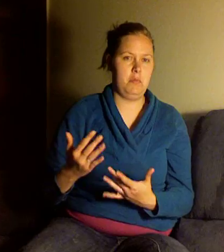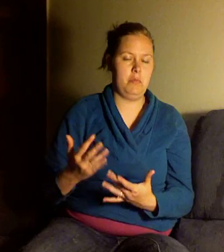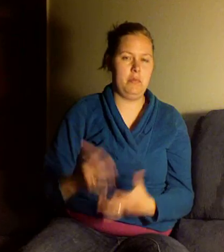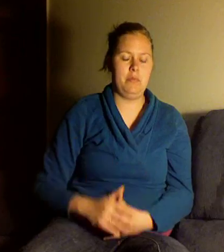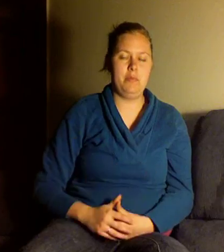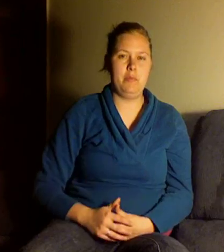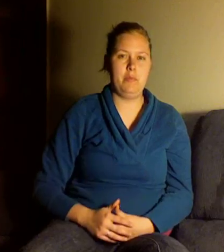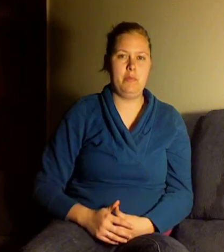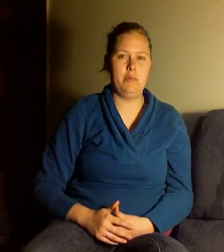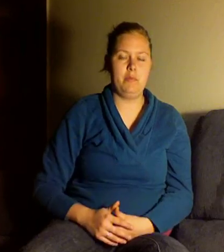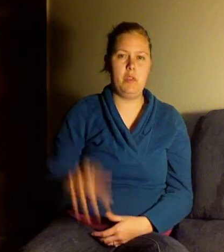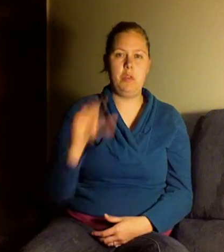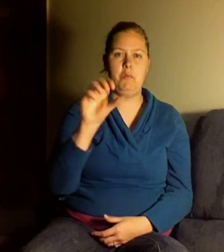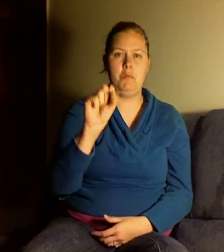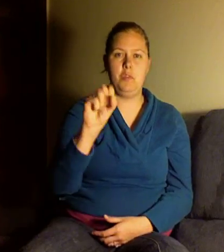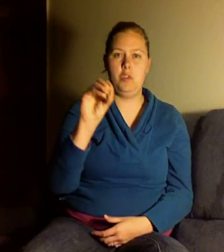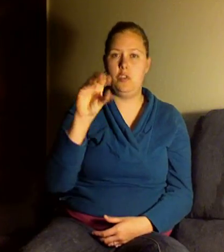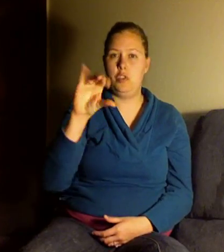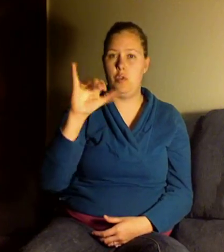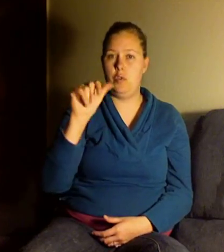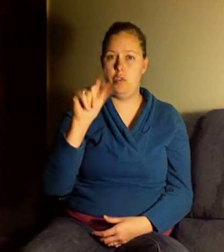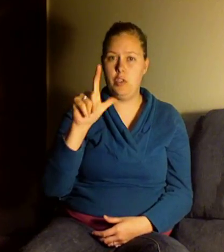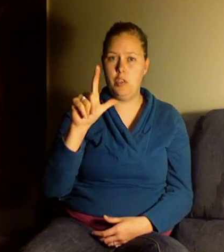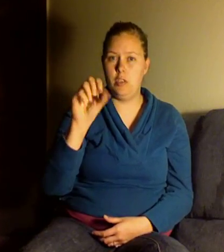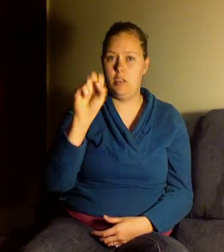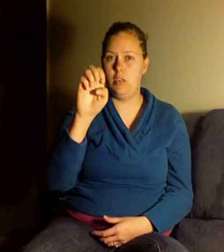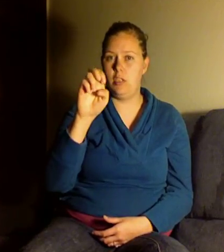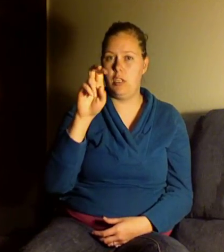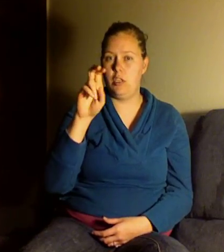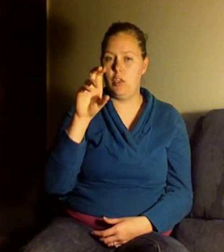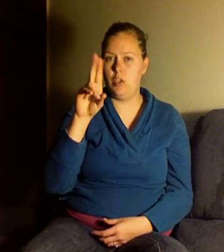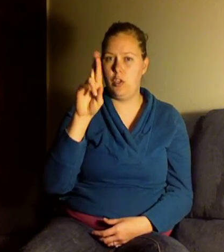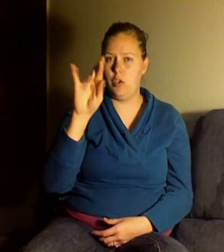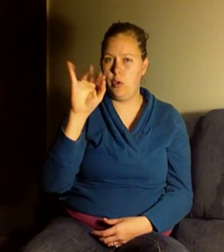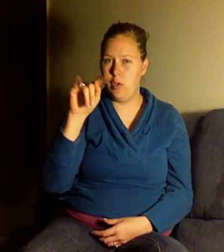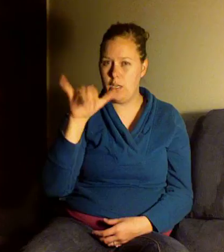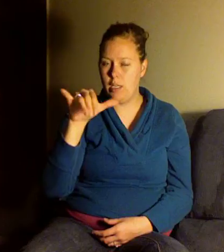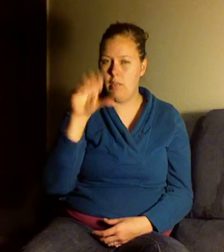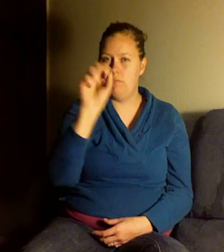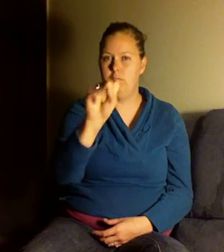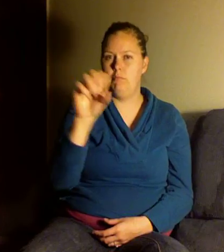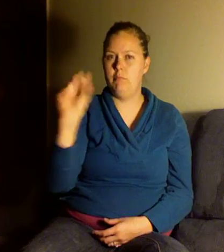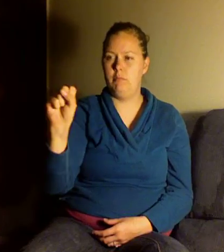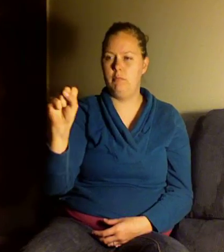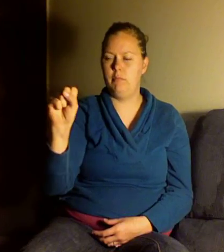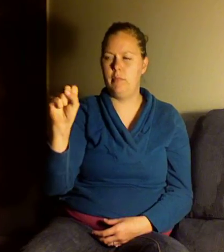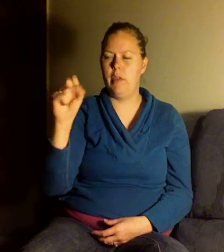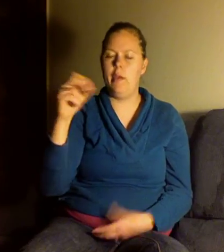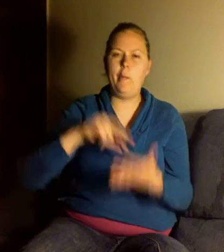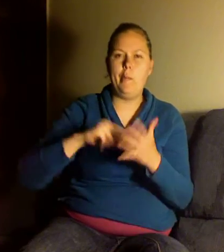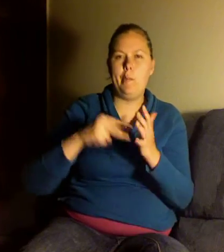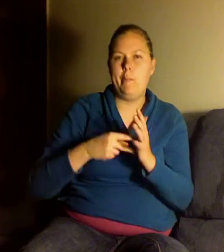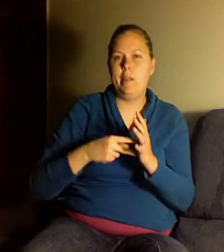Social Security in the United States, they're really referring to the OASDI, which stands for